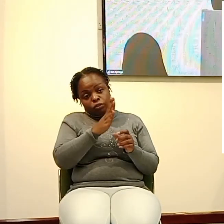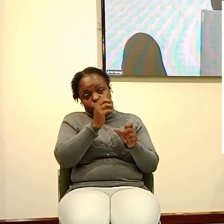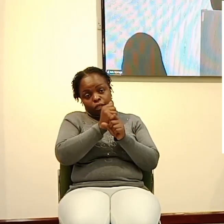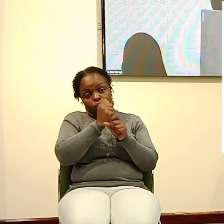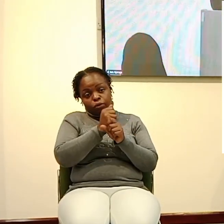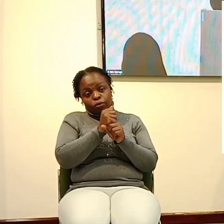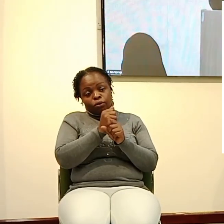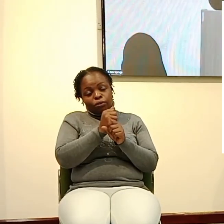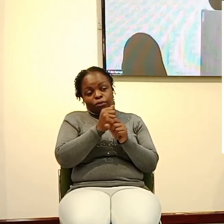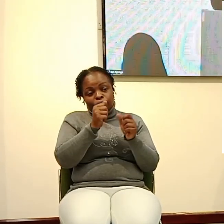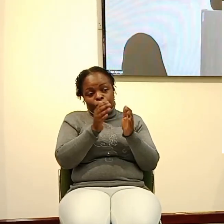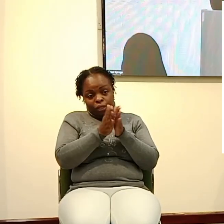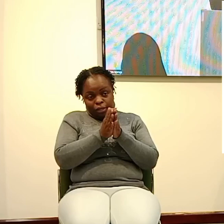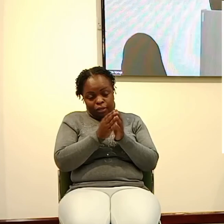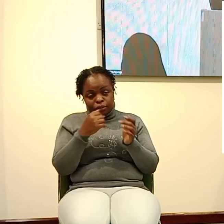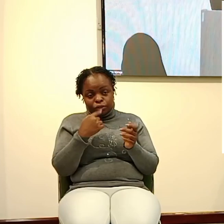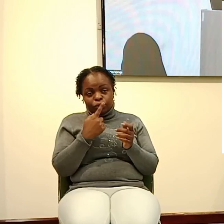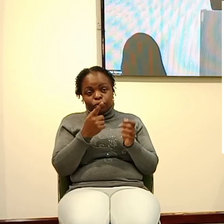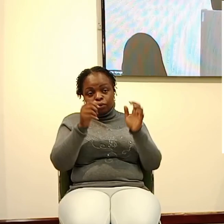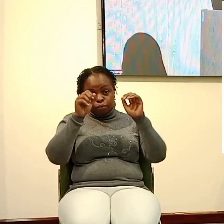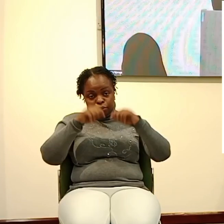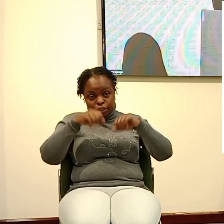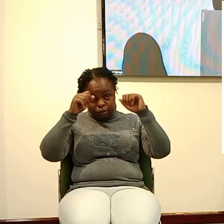so we are able